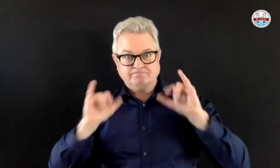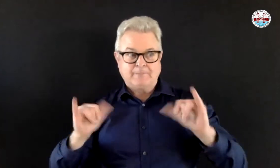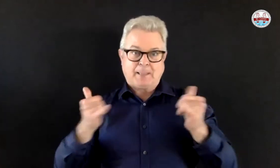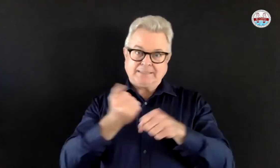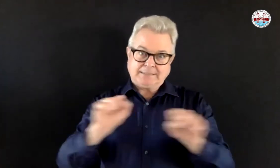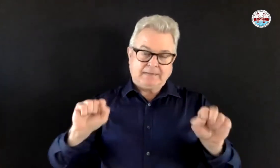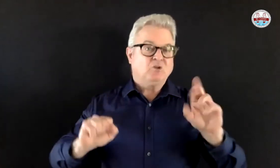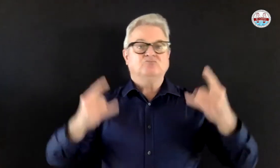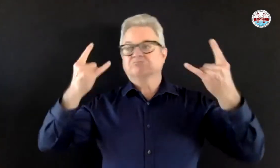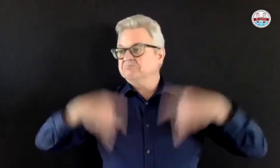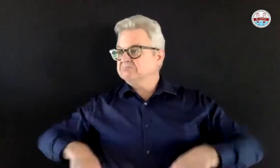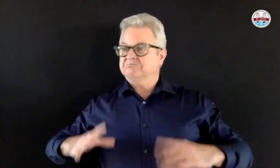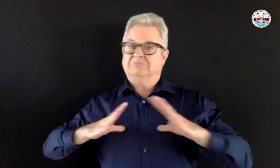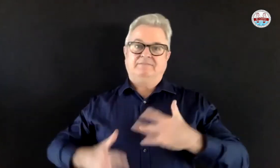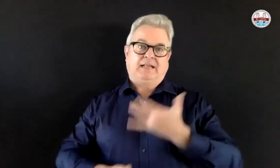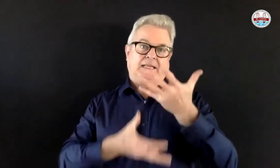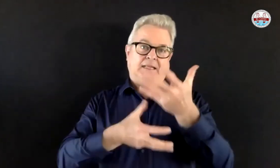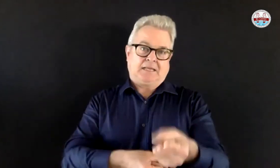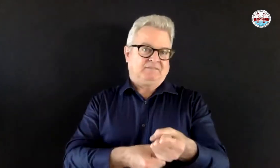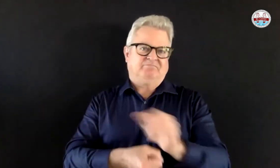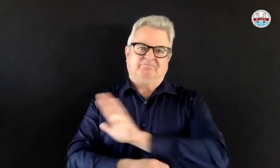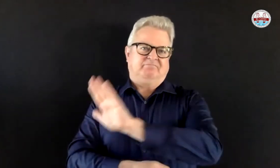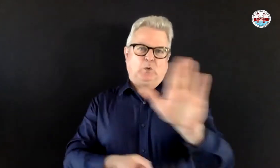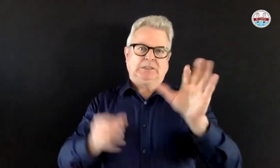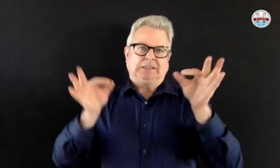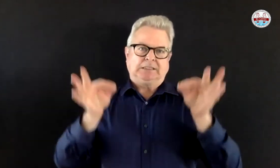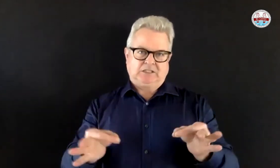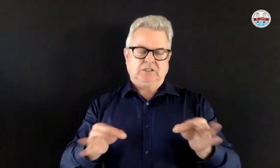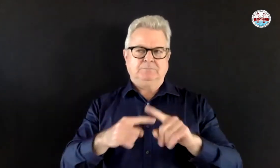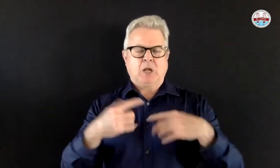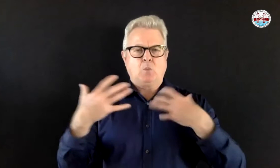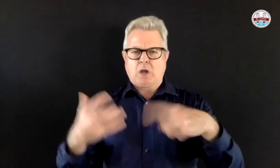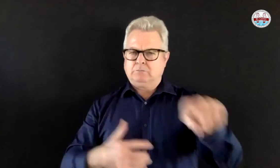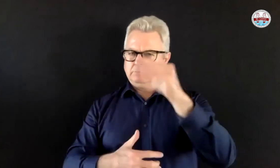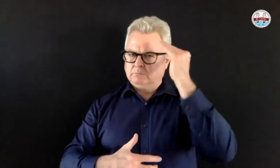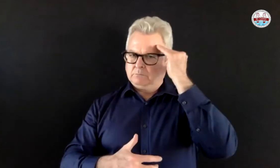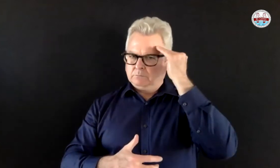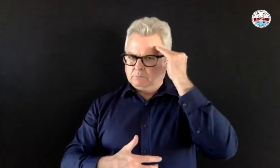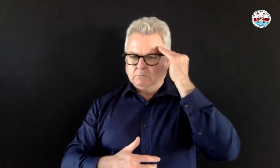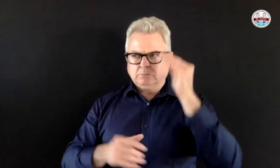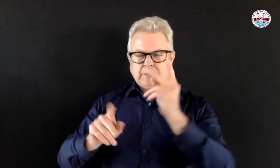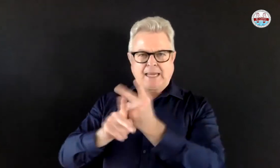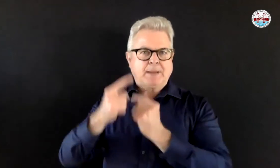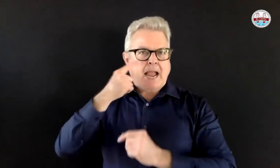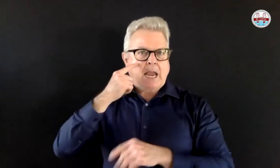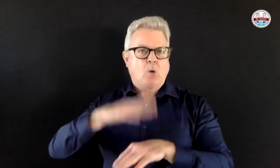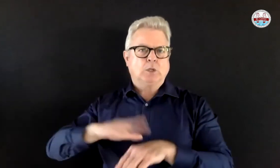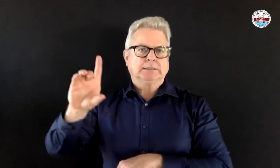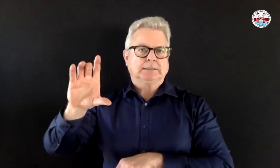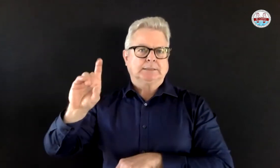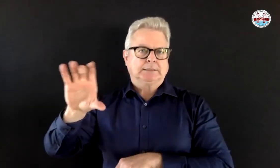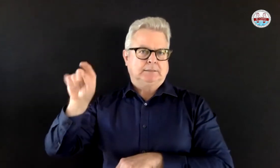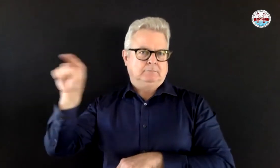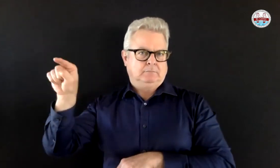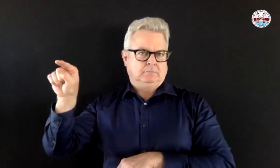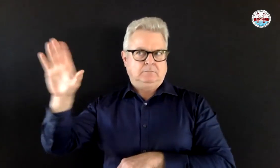but he is leaving it up to the states to make your own decisions if you want to take those mandates down or not. That is a state decision. So I want you to be mindful of